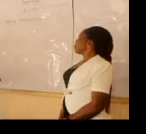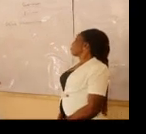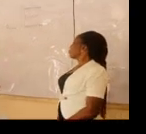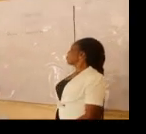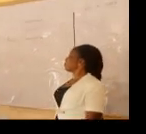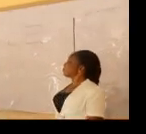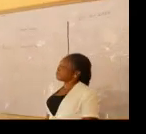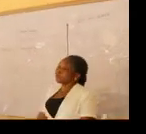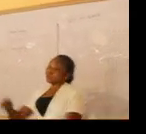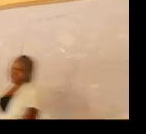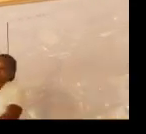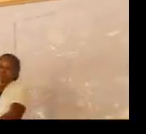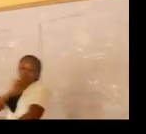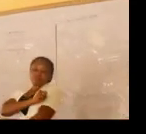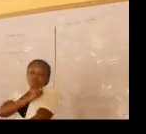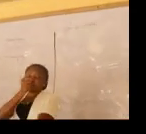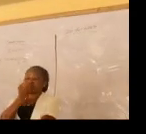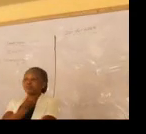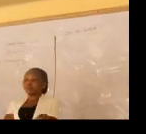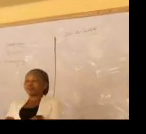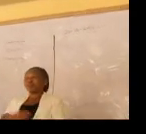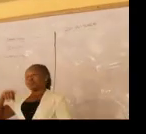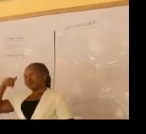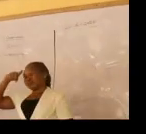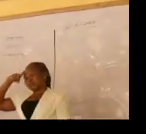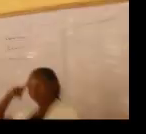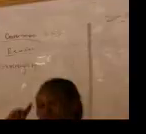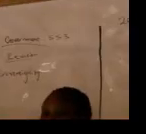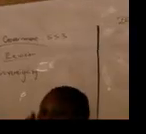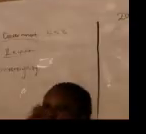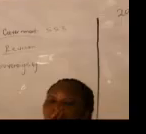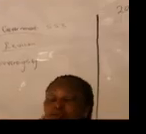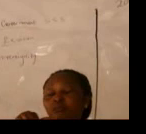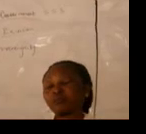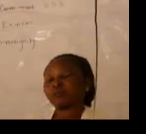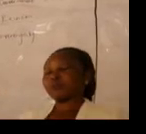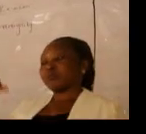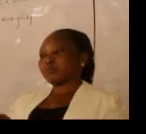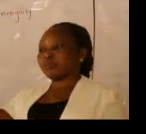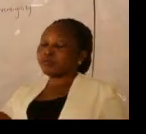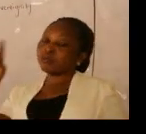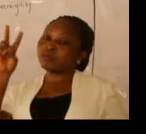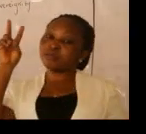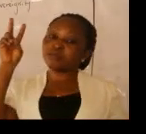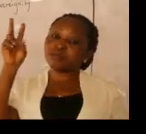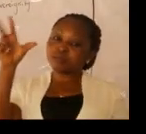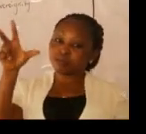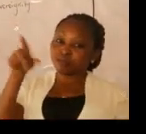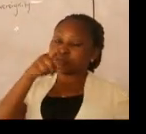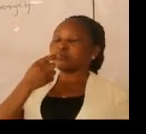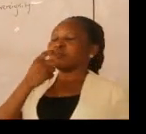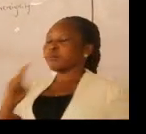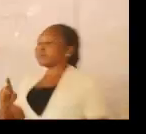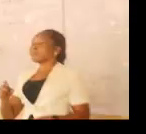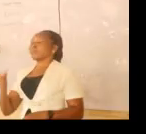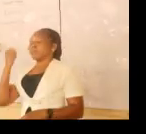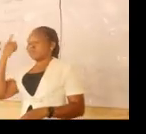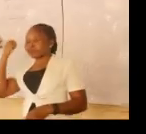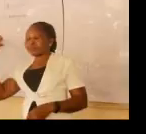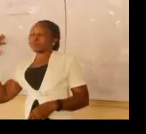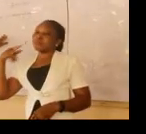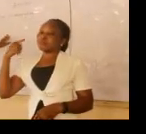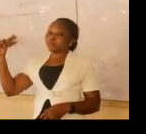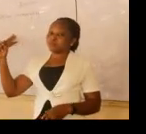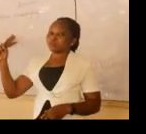Now because you're in SS3, you have to make sure that you understand each question given to you. One thing is to understand the